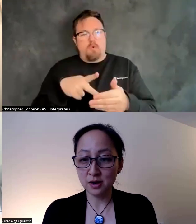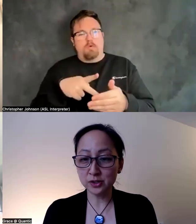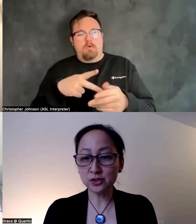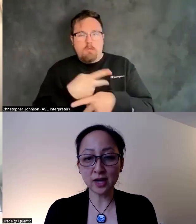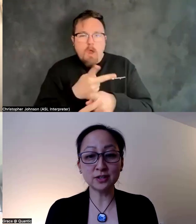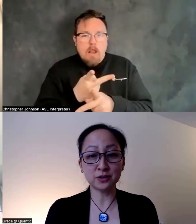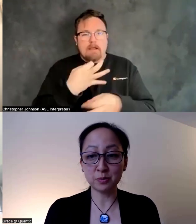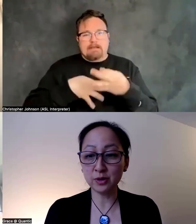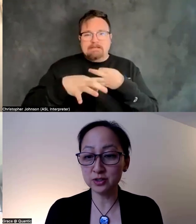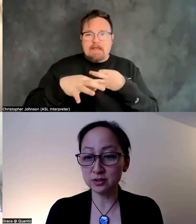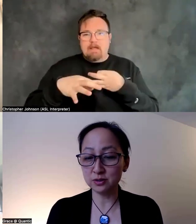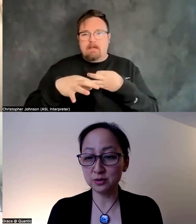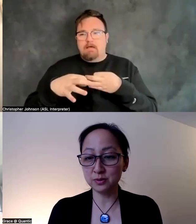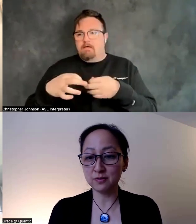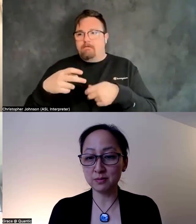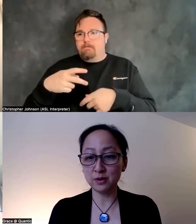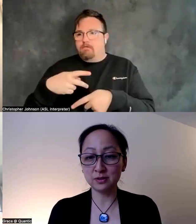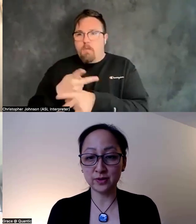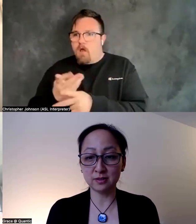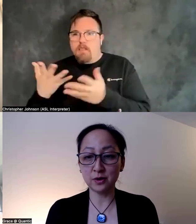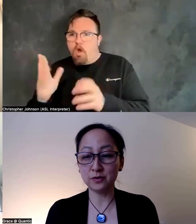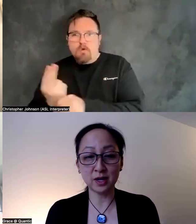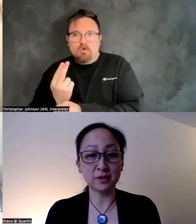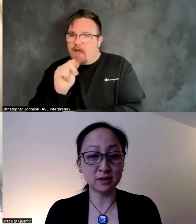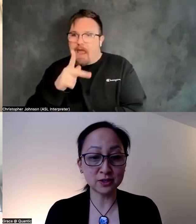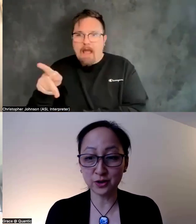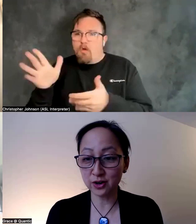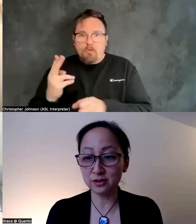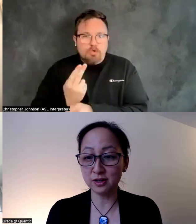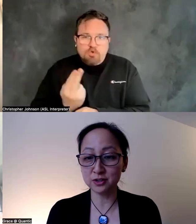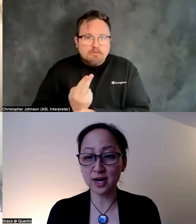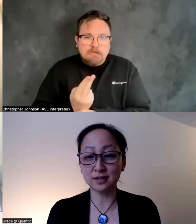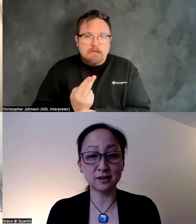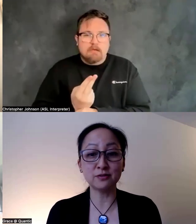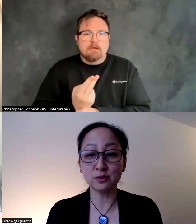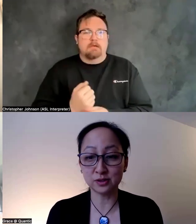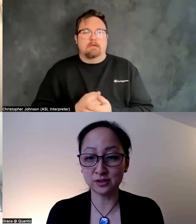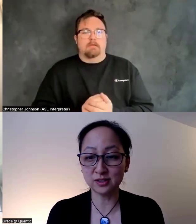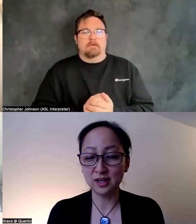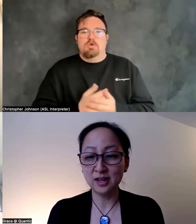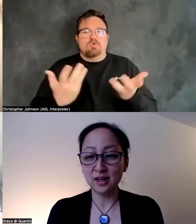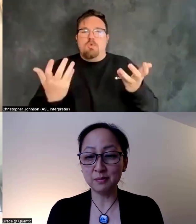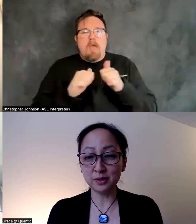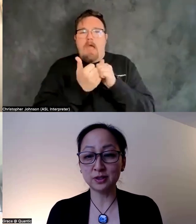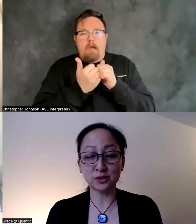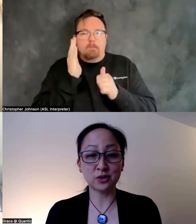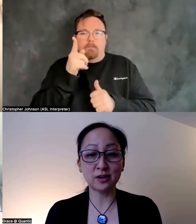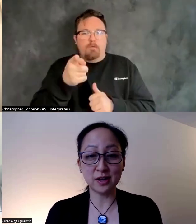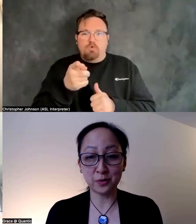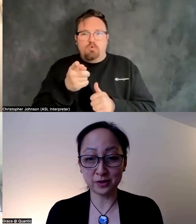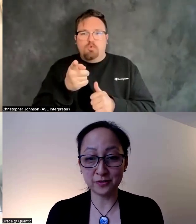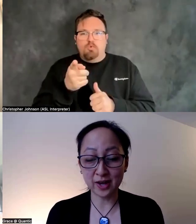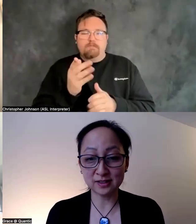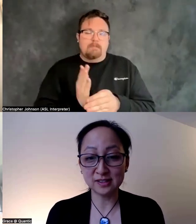asking, what strategies or approaches do you believe are most effective in overcoming the initial hurdle of attracting enough users and building a